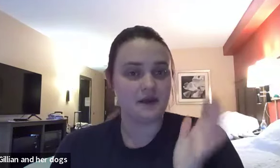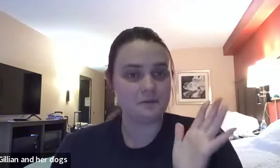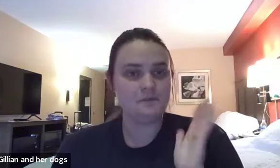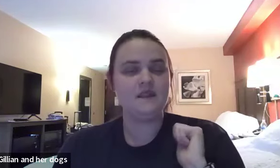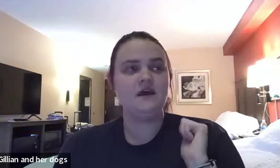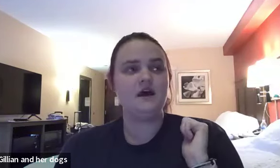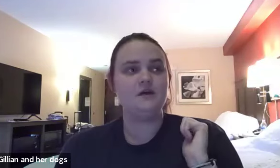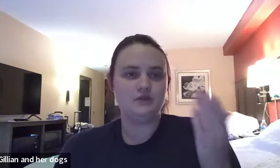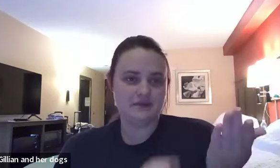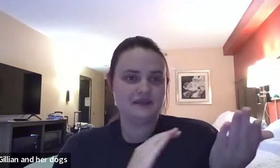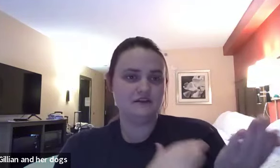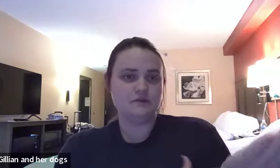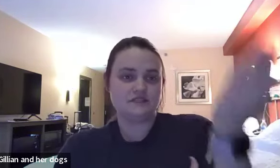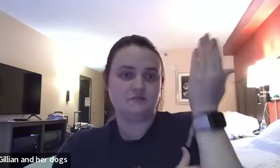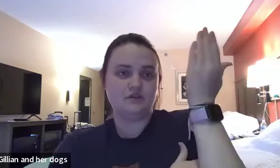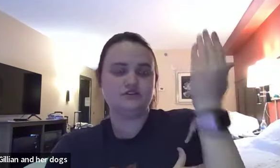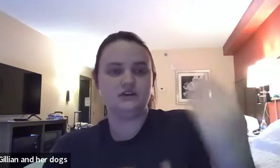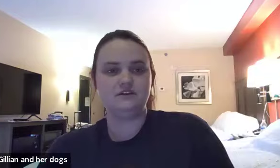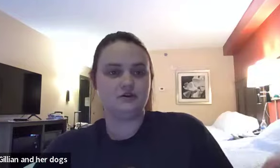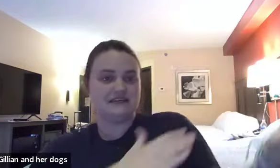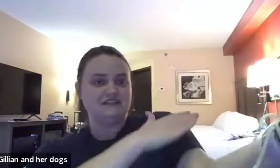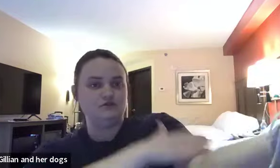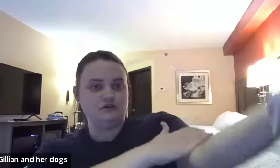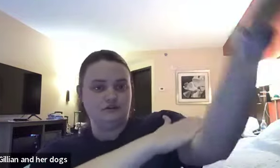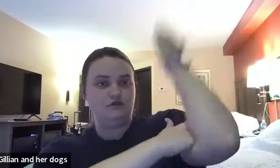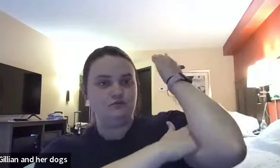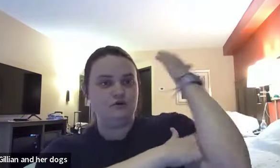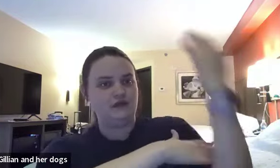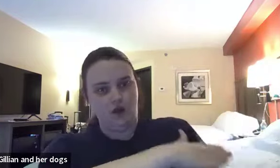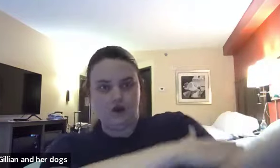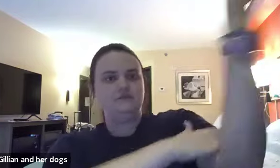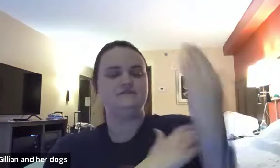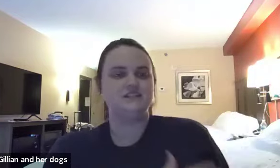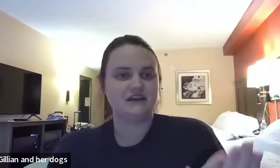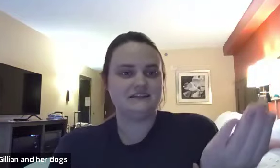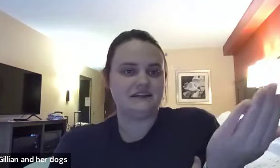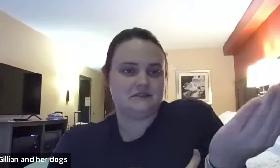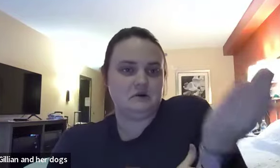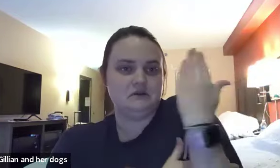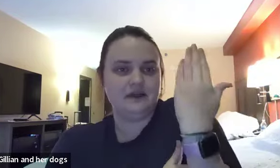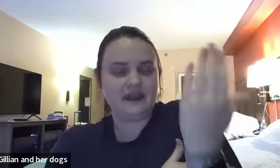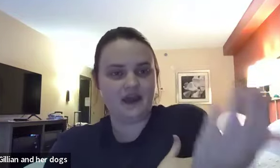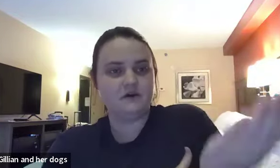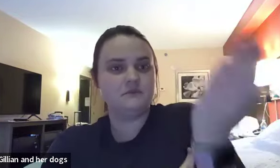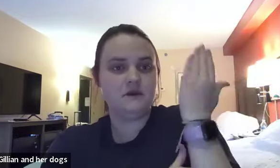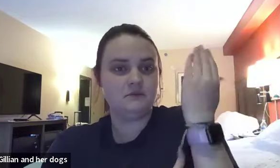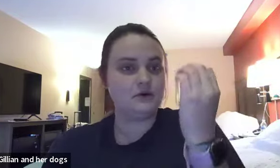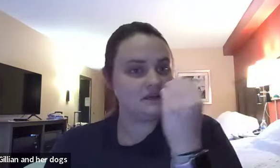Now, you can make it a little bit smaller. So like if you notice, I didn't do like the full blown like arm lift. I just kind of did like a small little like half up morning